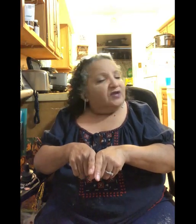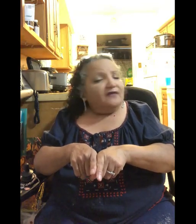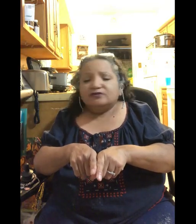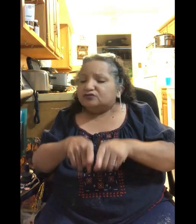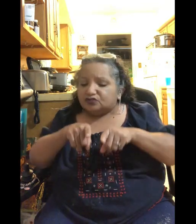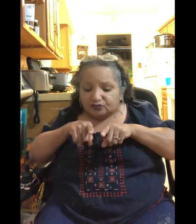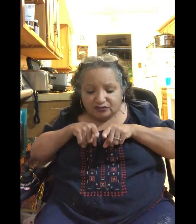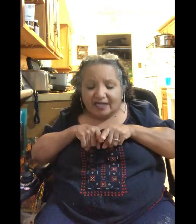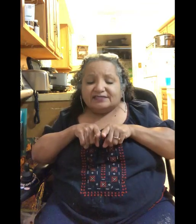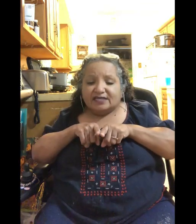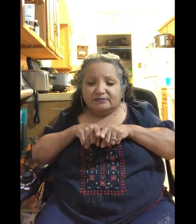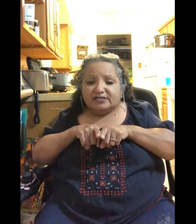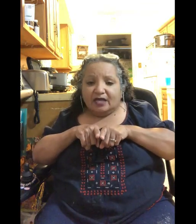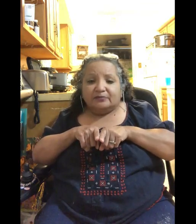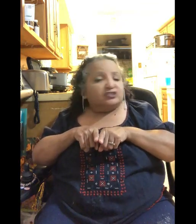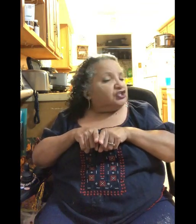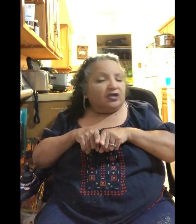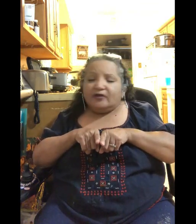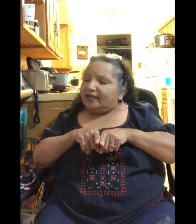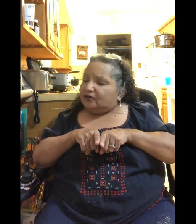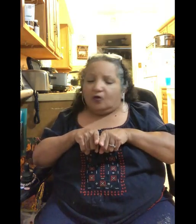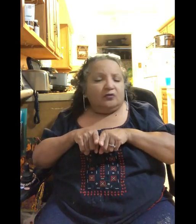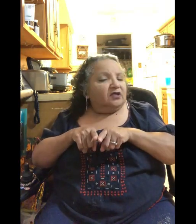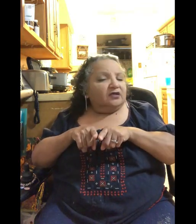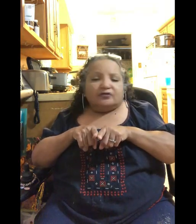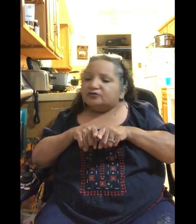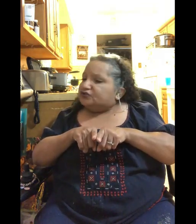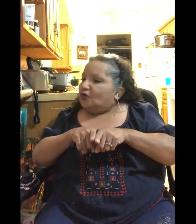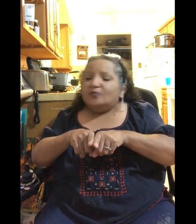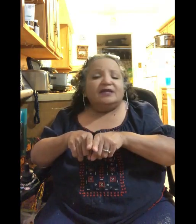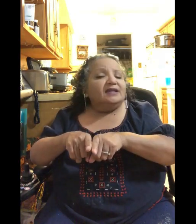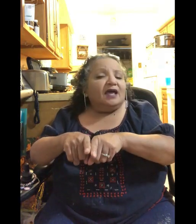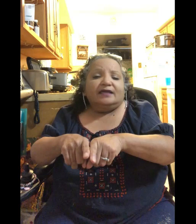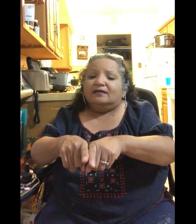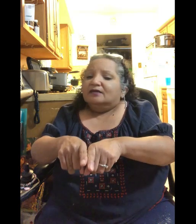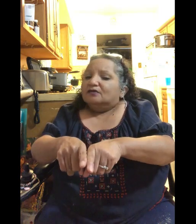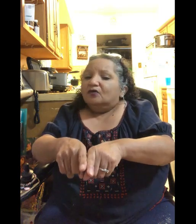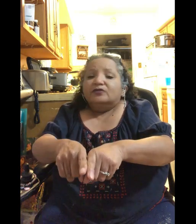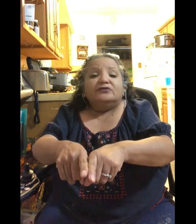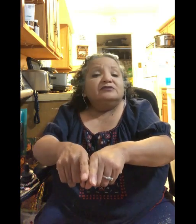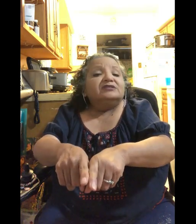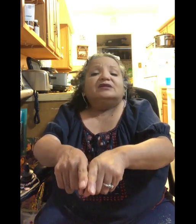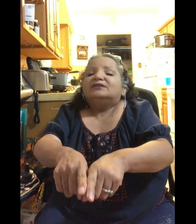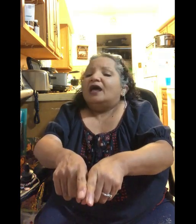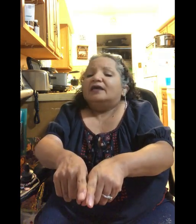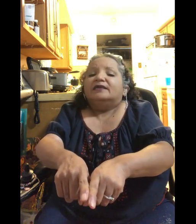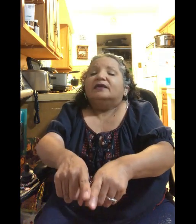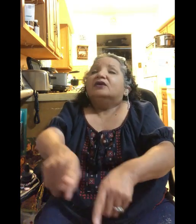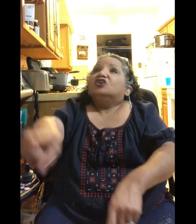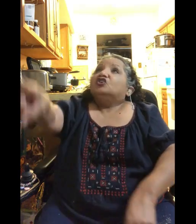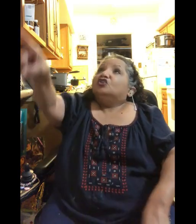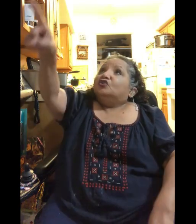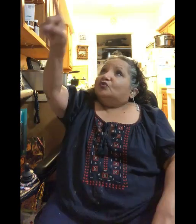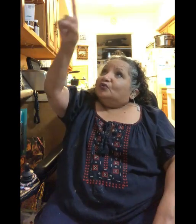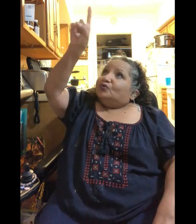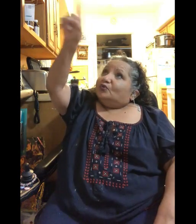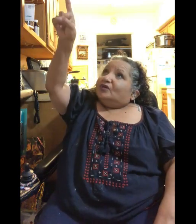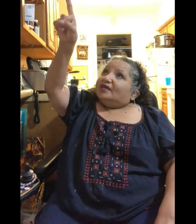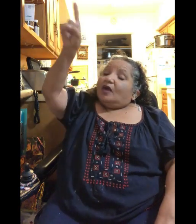have to use that same sign but shake our head no. There's nobody like, Lord, there is none like you. And